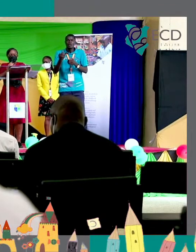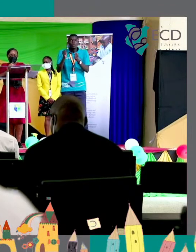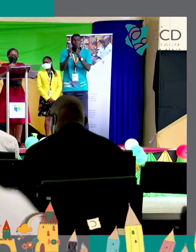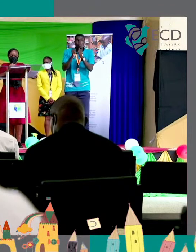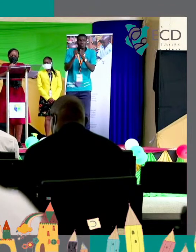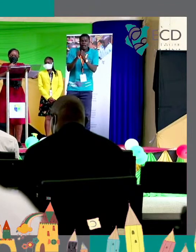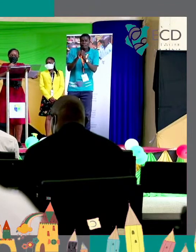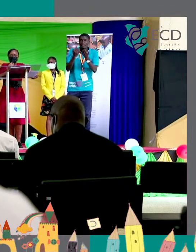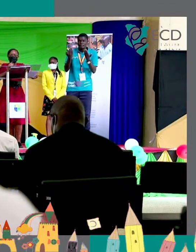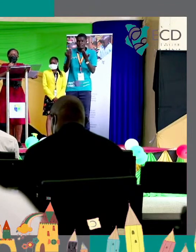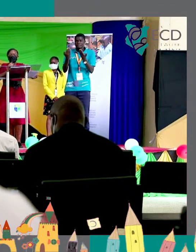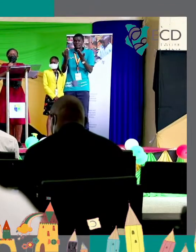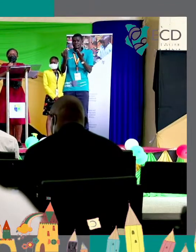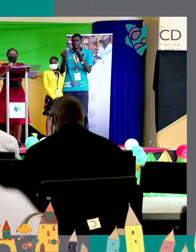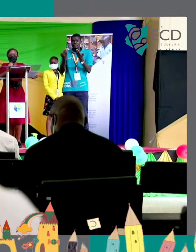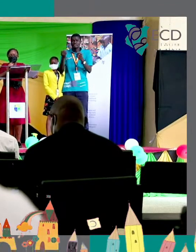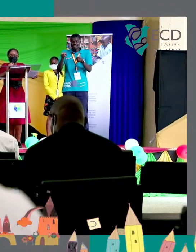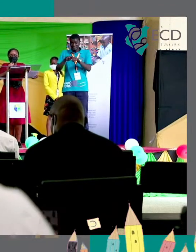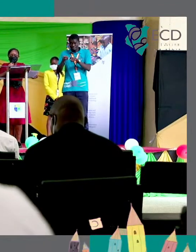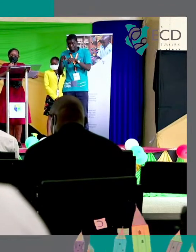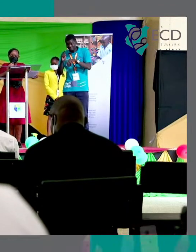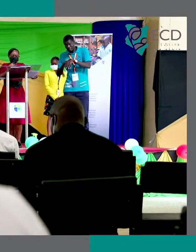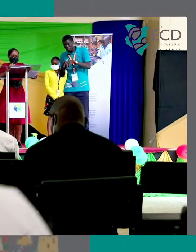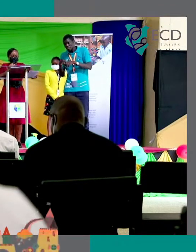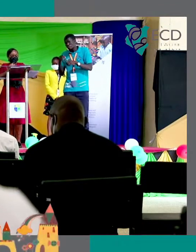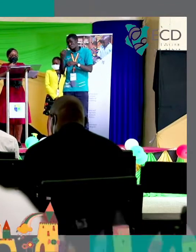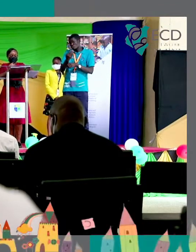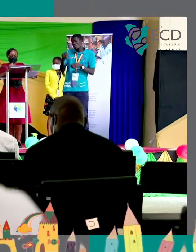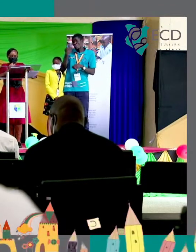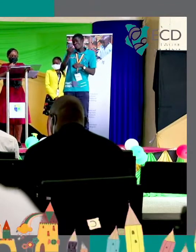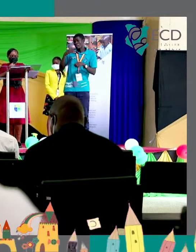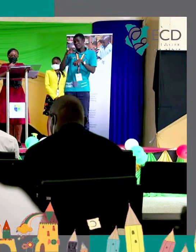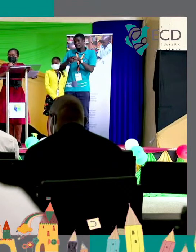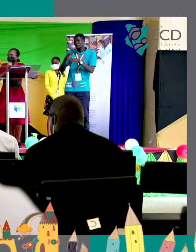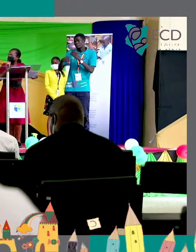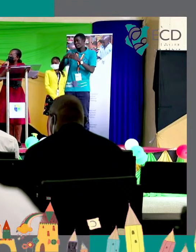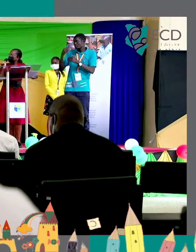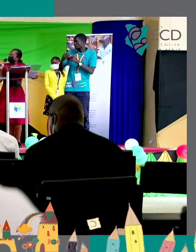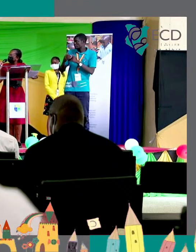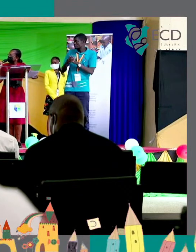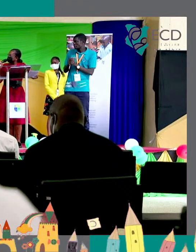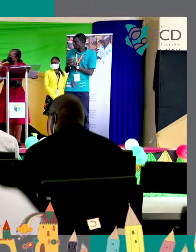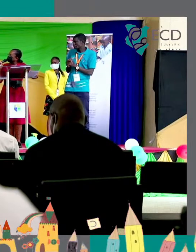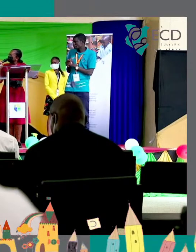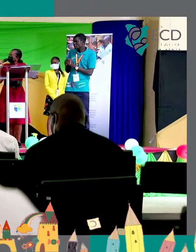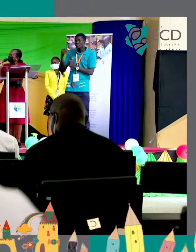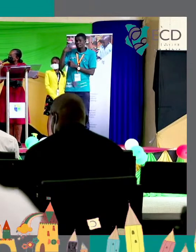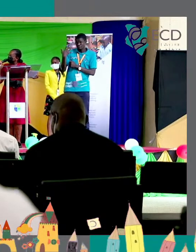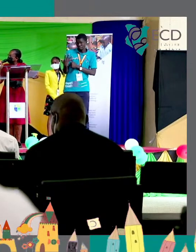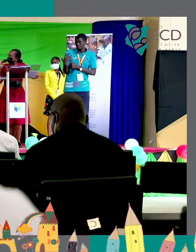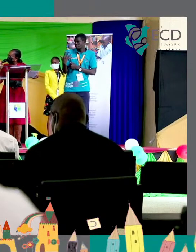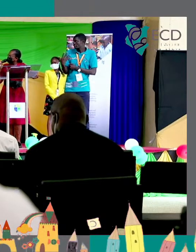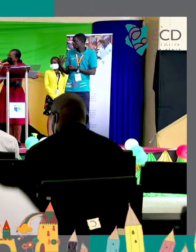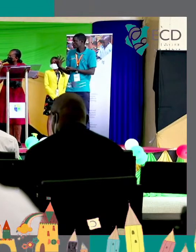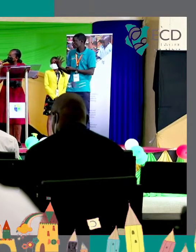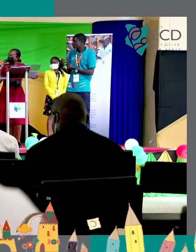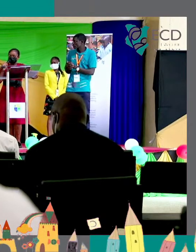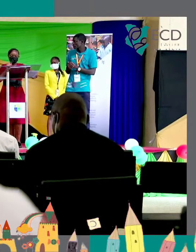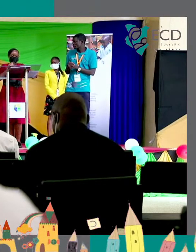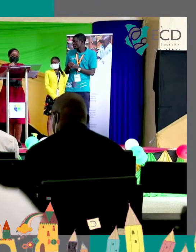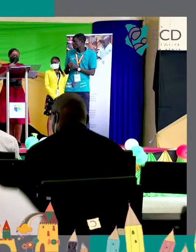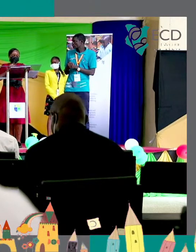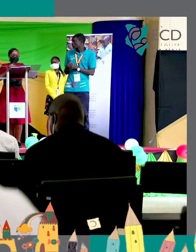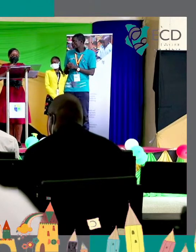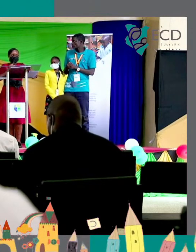The mortality is still at less than 30 children. Next slide. So that's under 5. And then the next slide is under